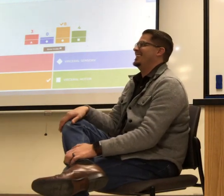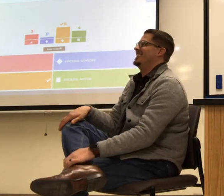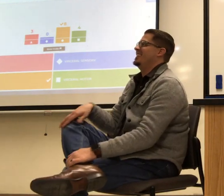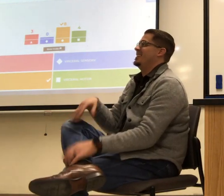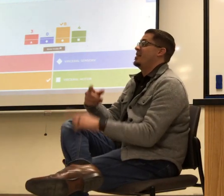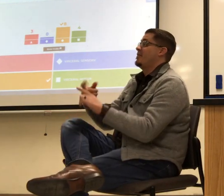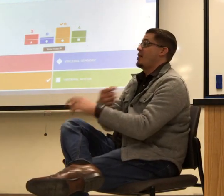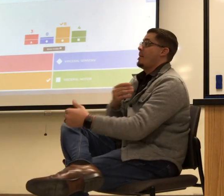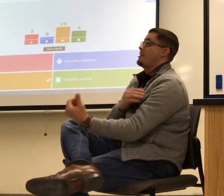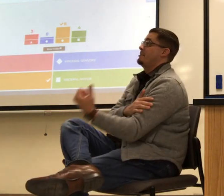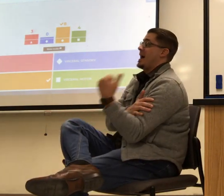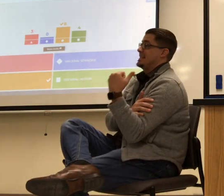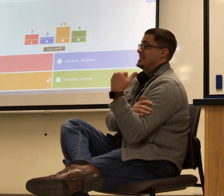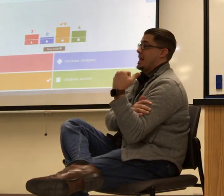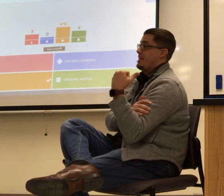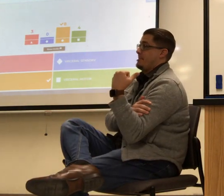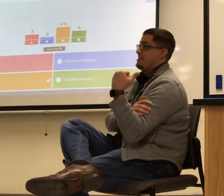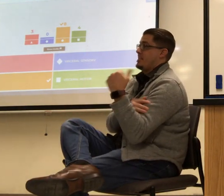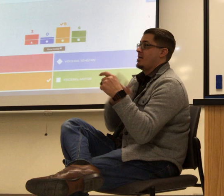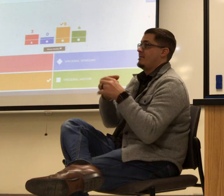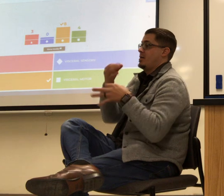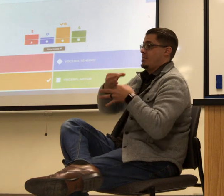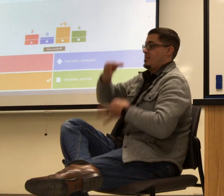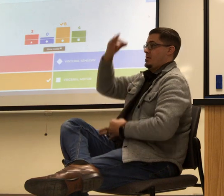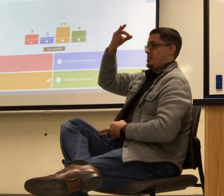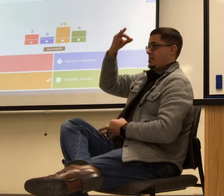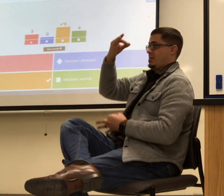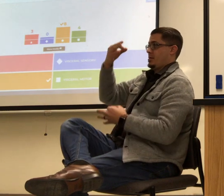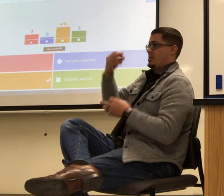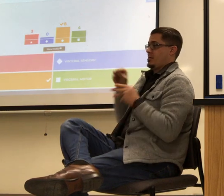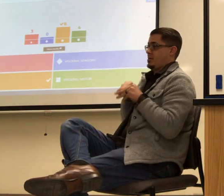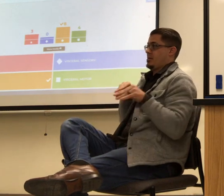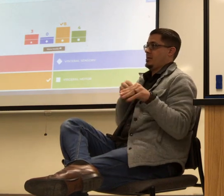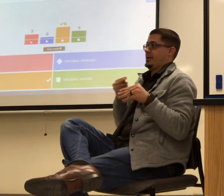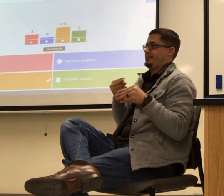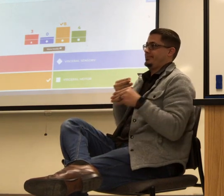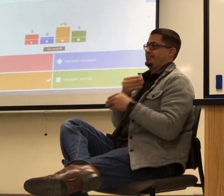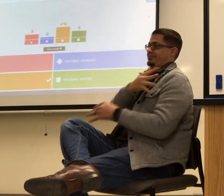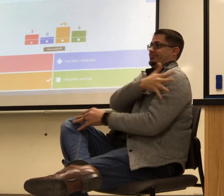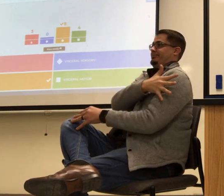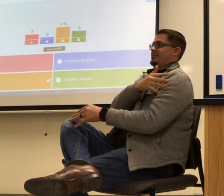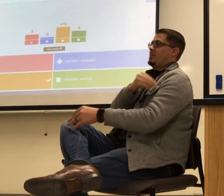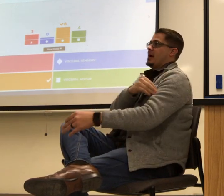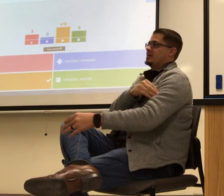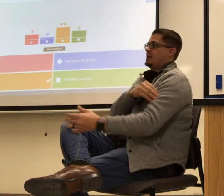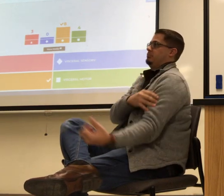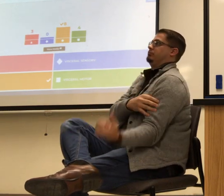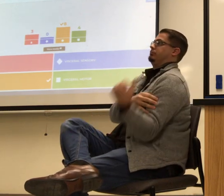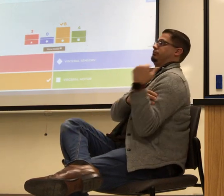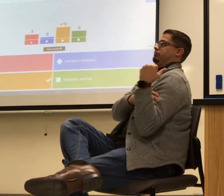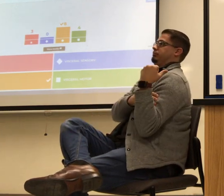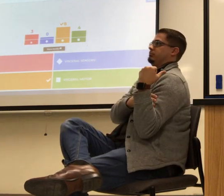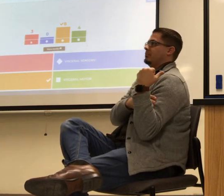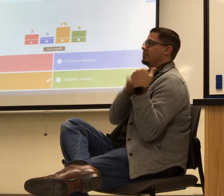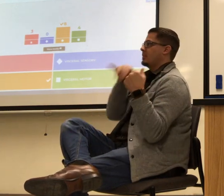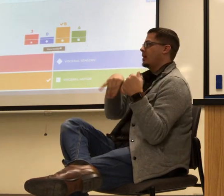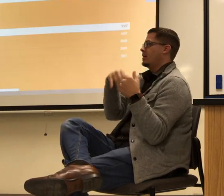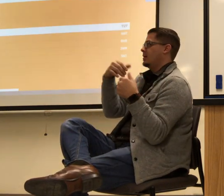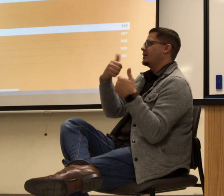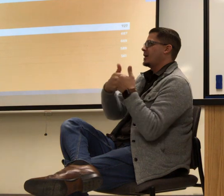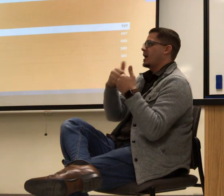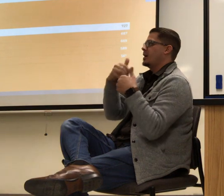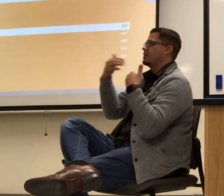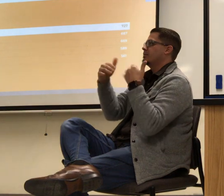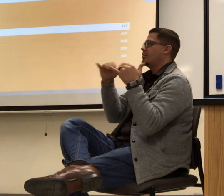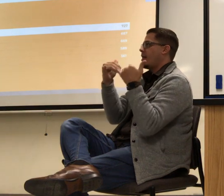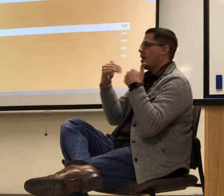the biceps, from the CNS to the biceps, causing it to contract the somatic motor. So now that you know how the game is played, the next